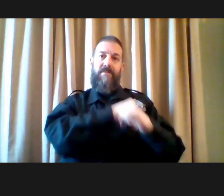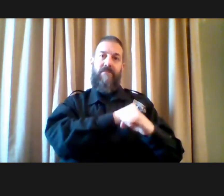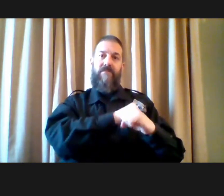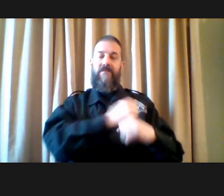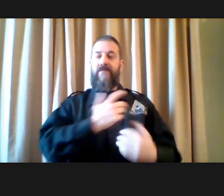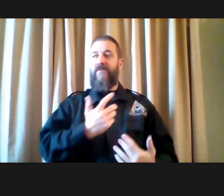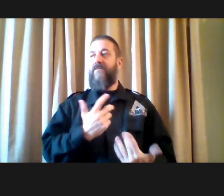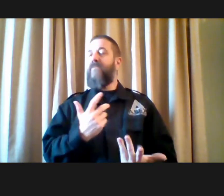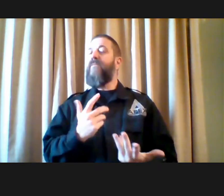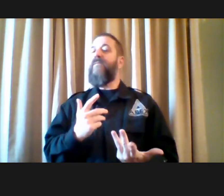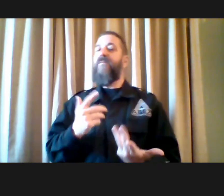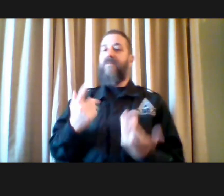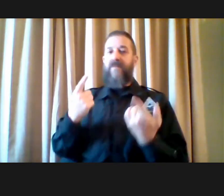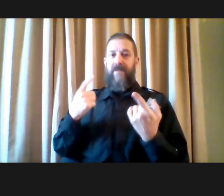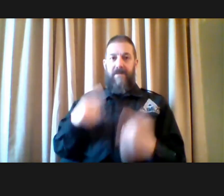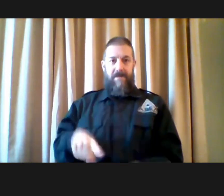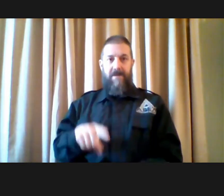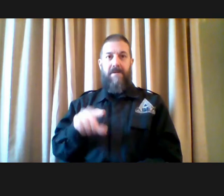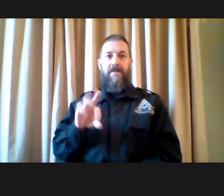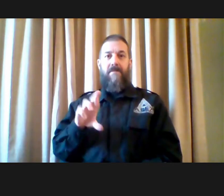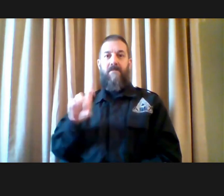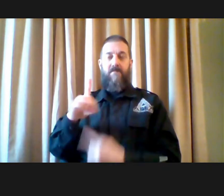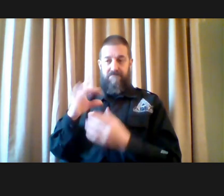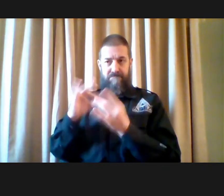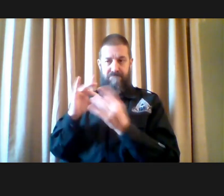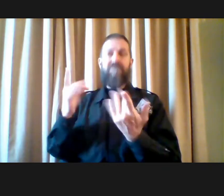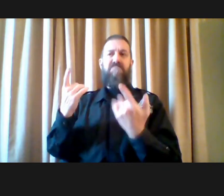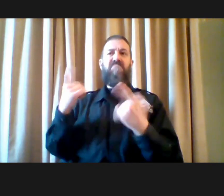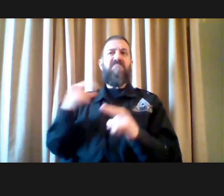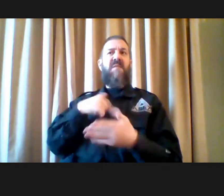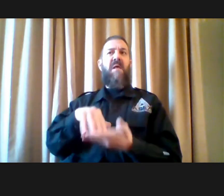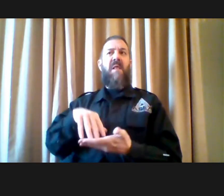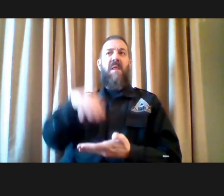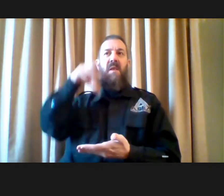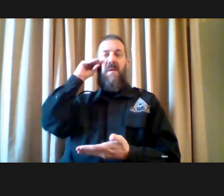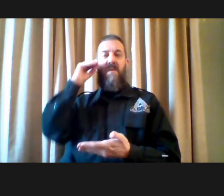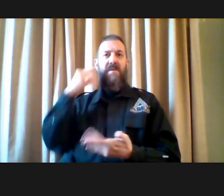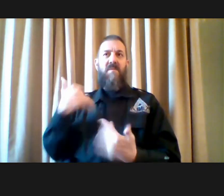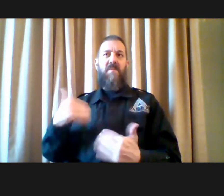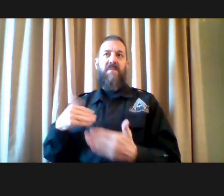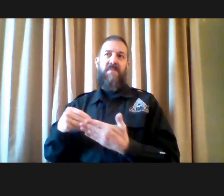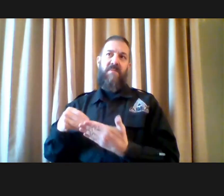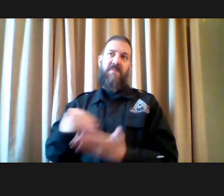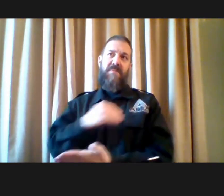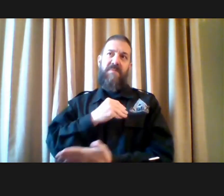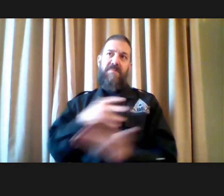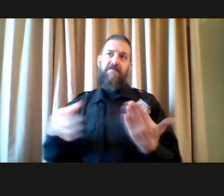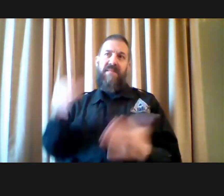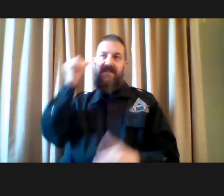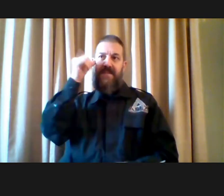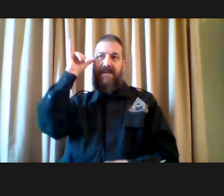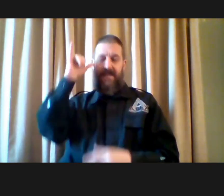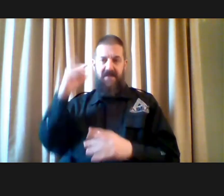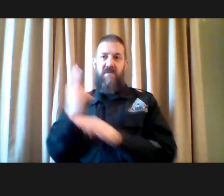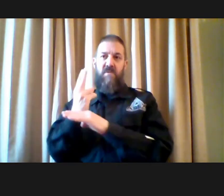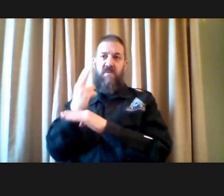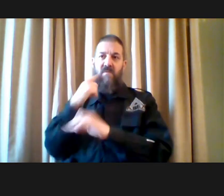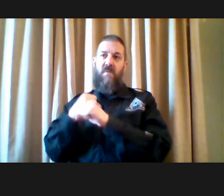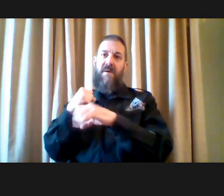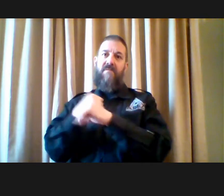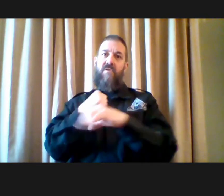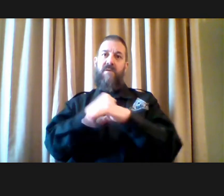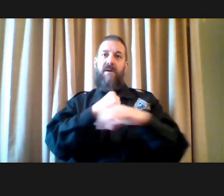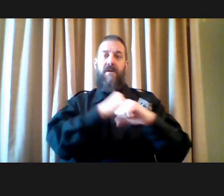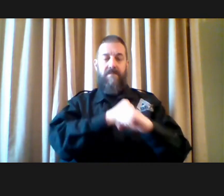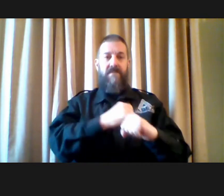across somebody's pasture. And they were very, very expensive longhorn cattle that were used in advertisements in movies.